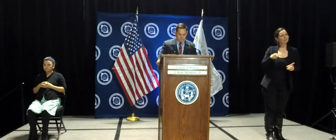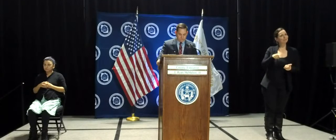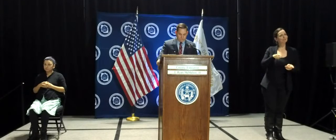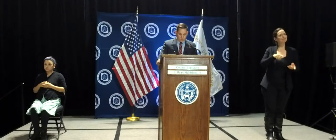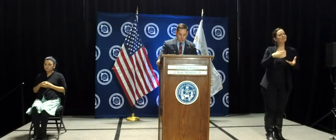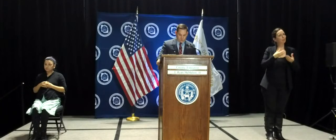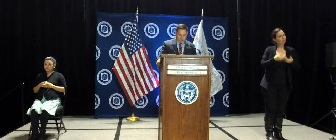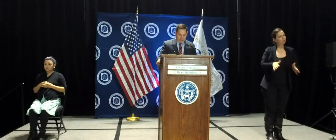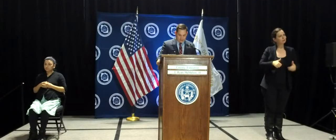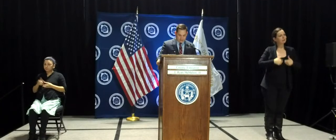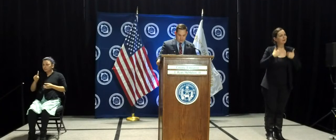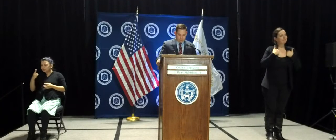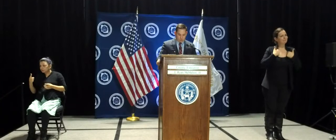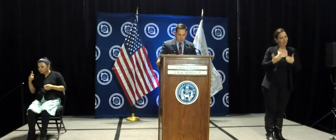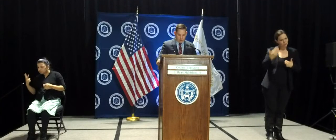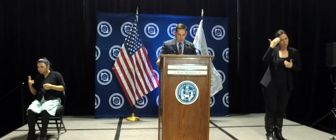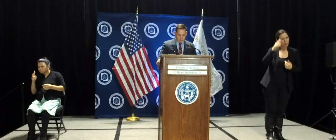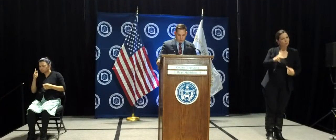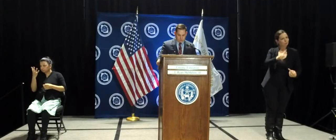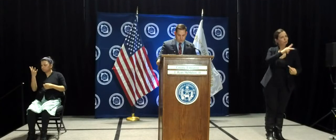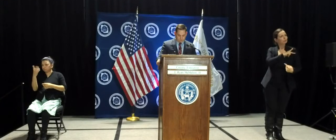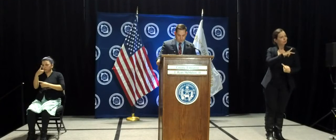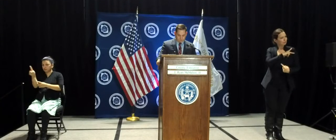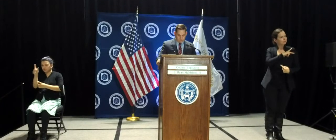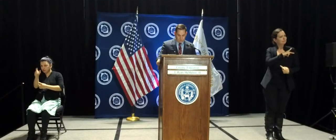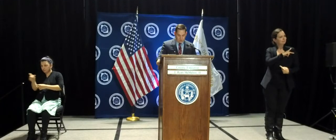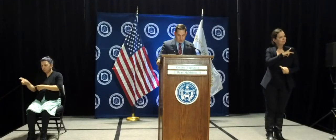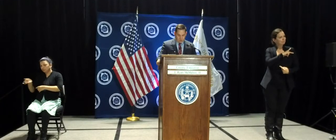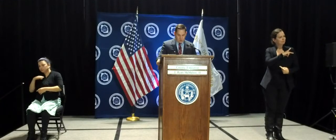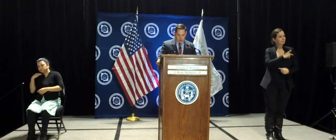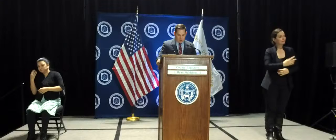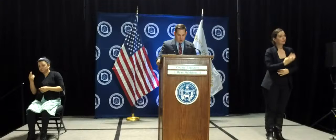community over the last 24 hours.